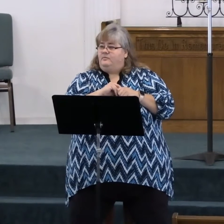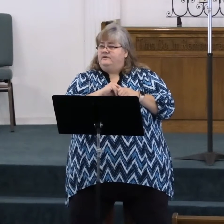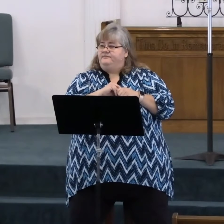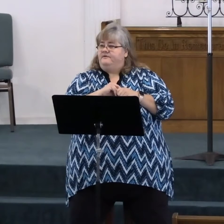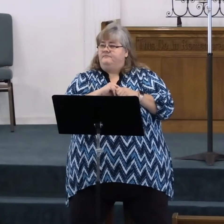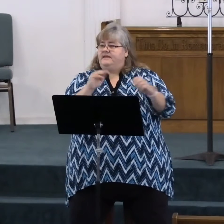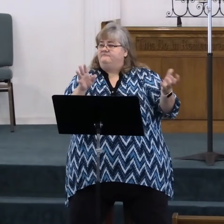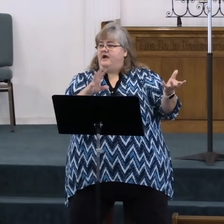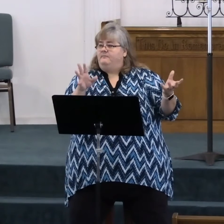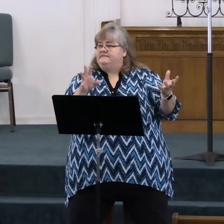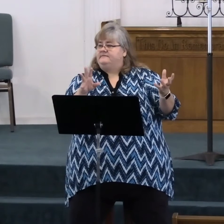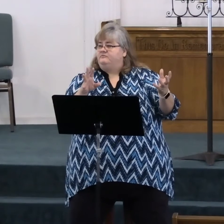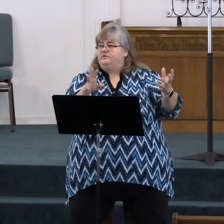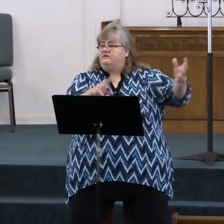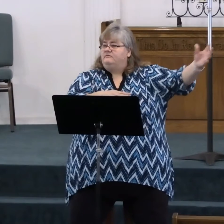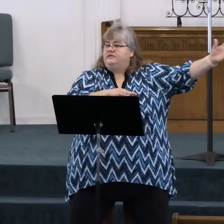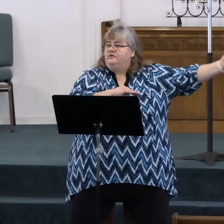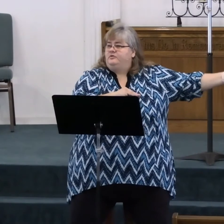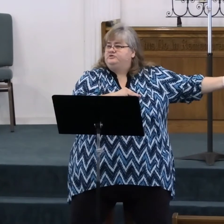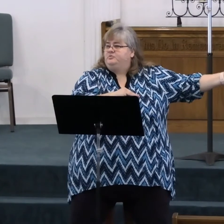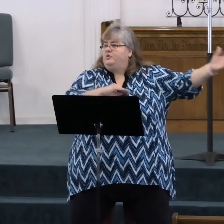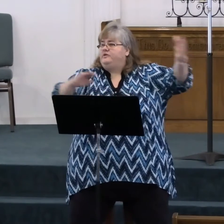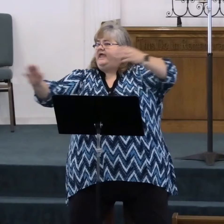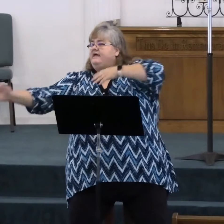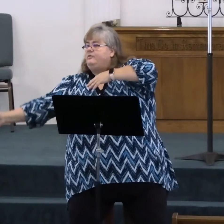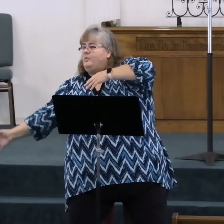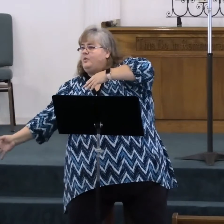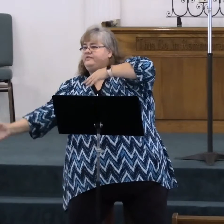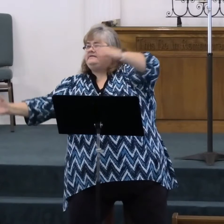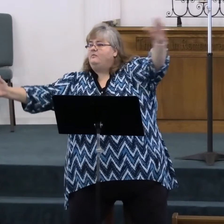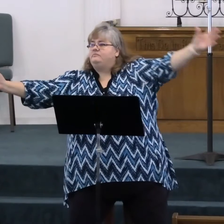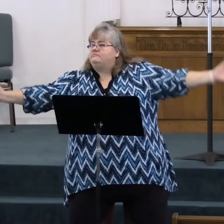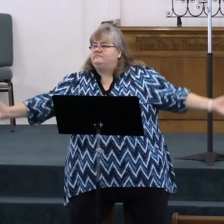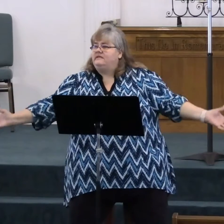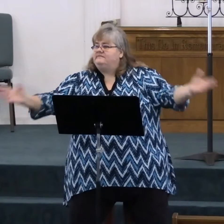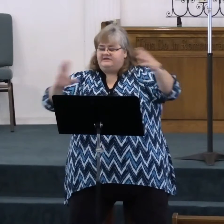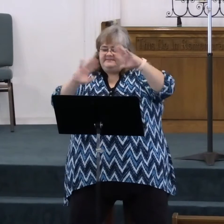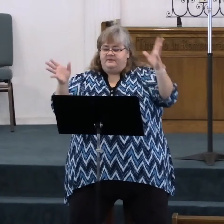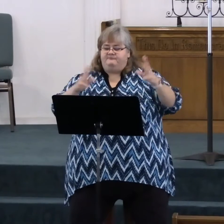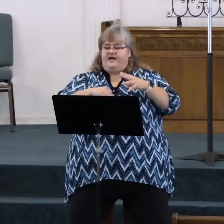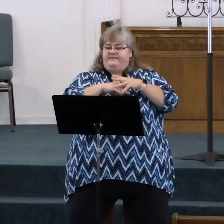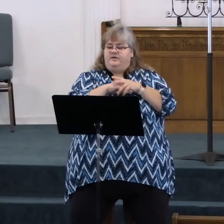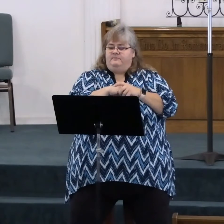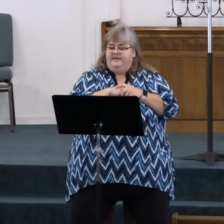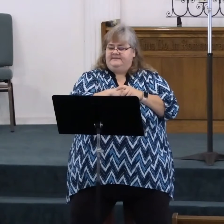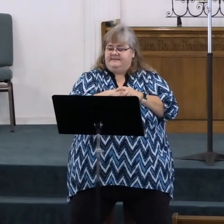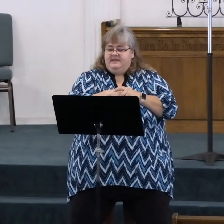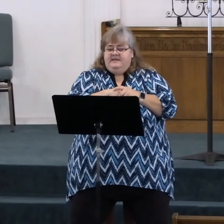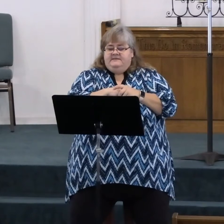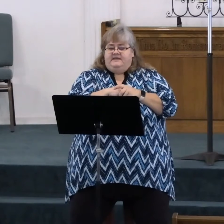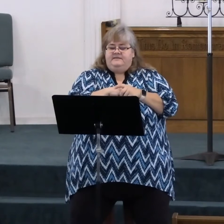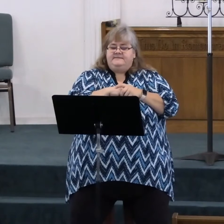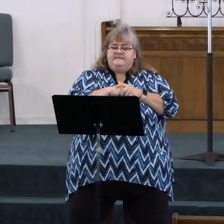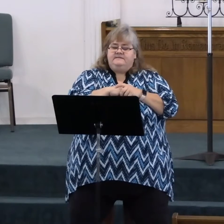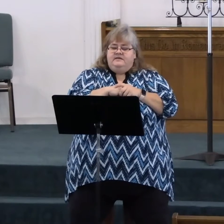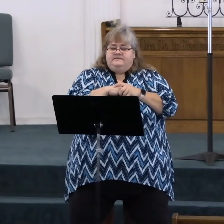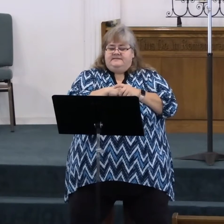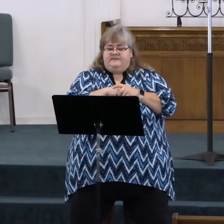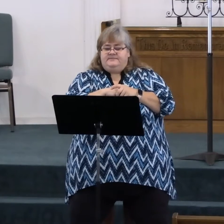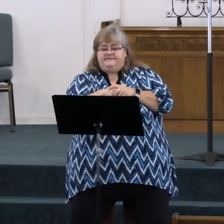one of the environments. We don't, you know, Christian world and the world. They just don't fly. They don't mix. They listen to some